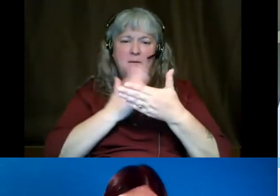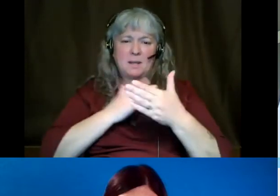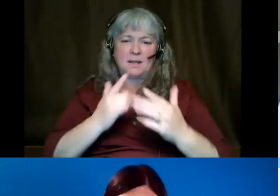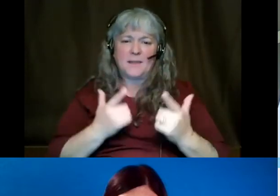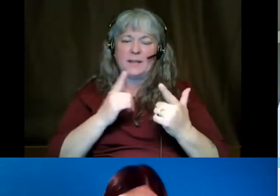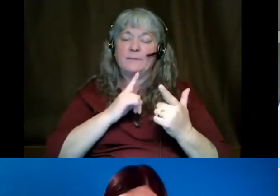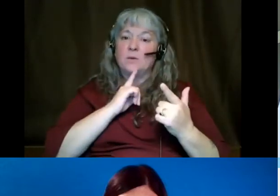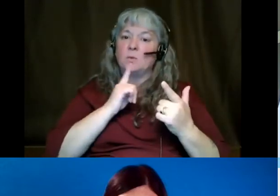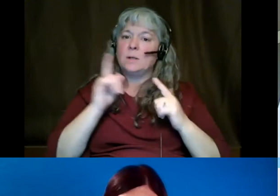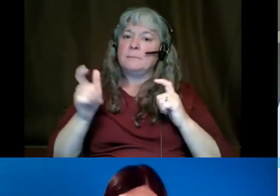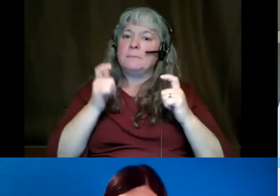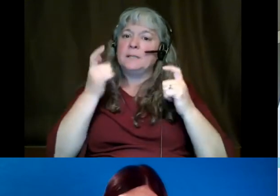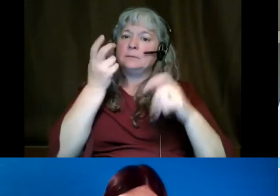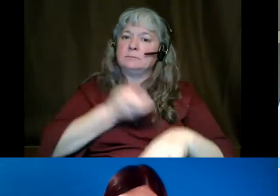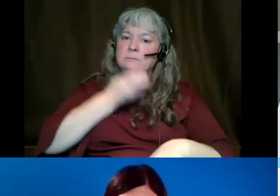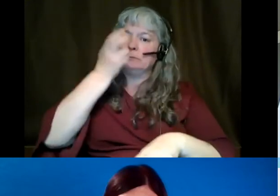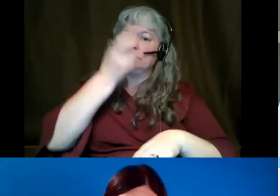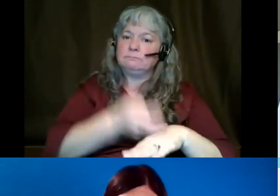difficult one.